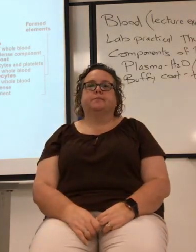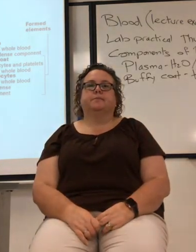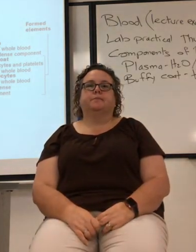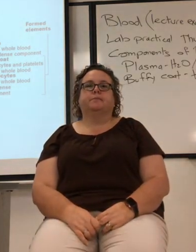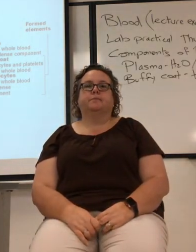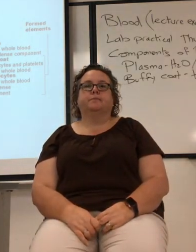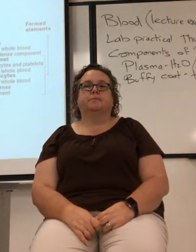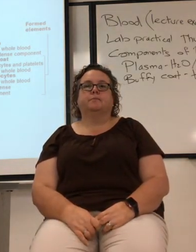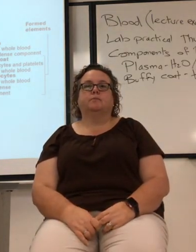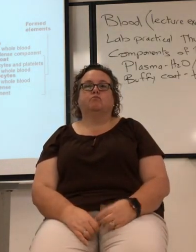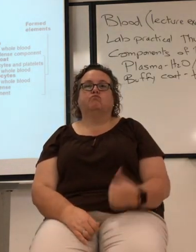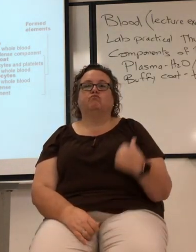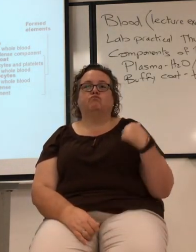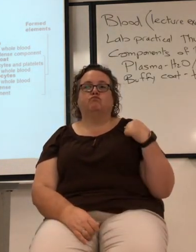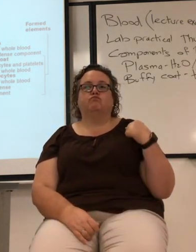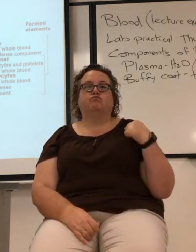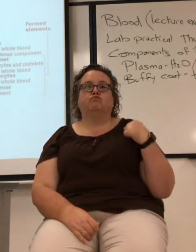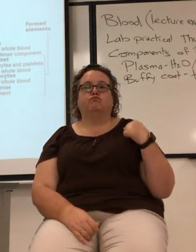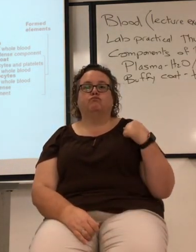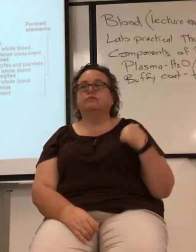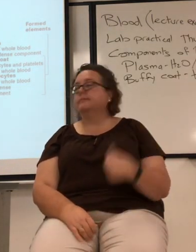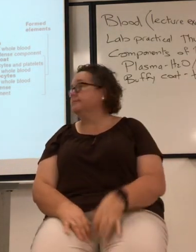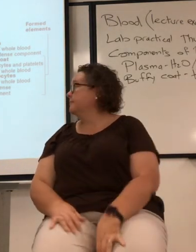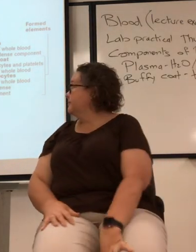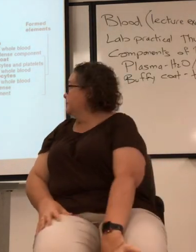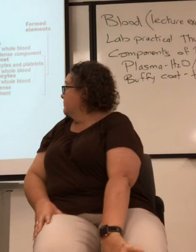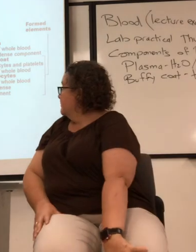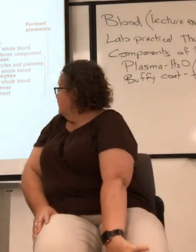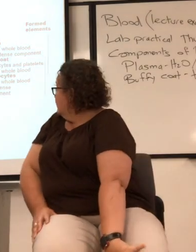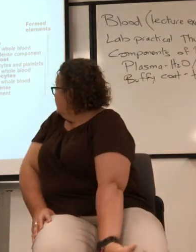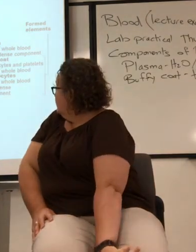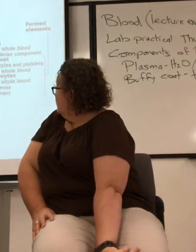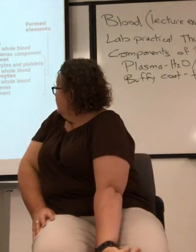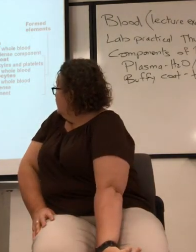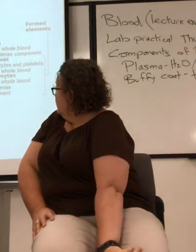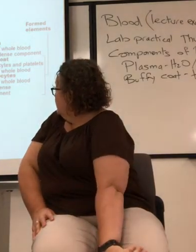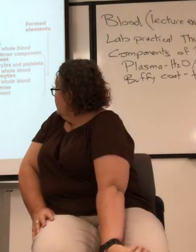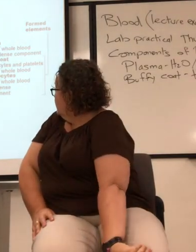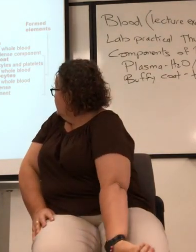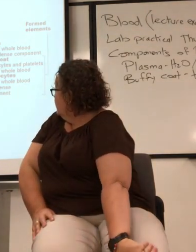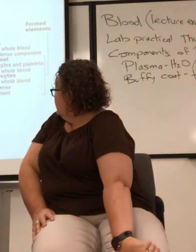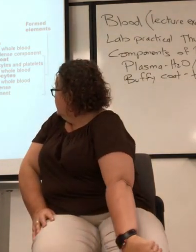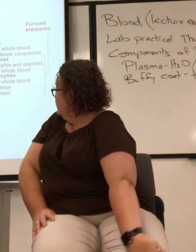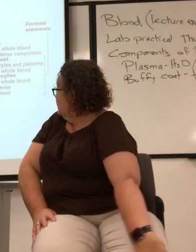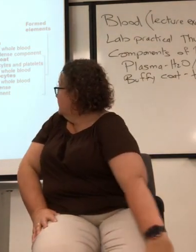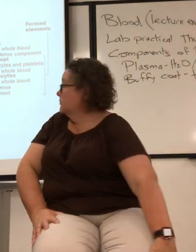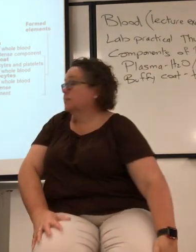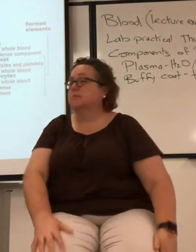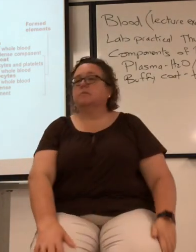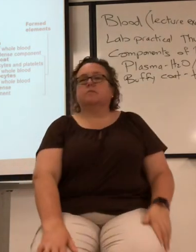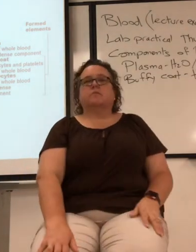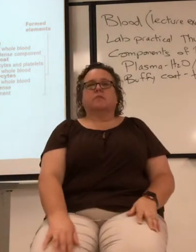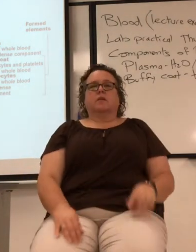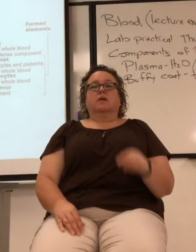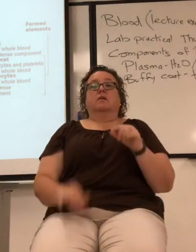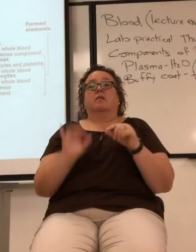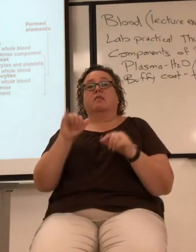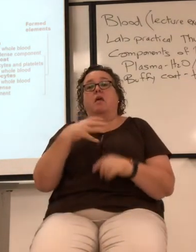white layer of the white blood cells and the platelets.